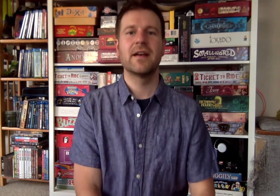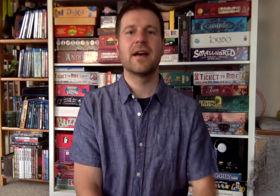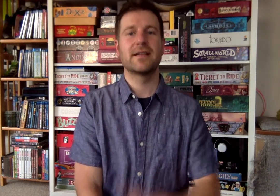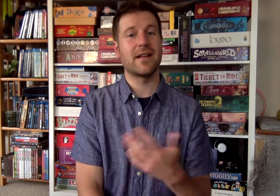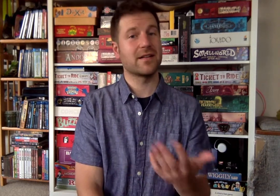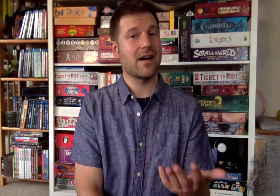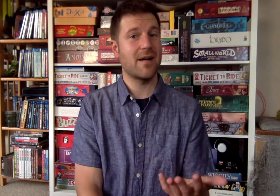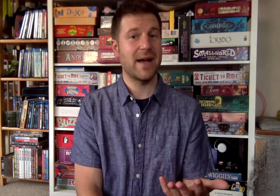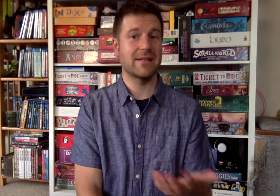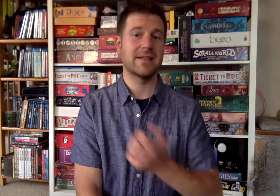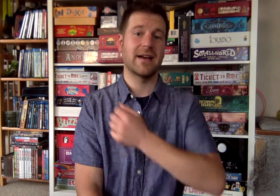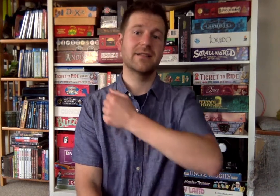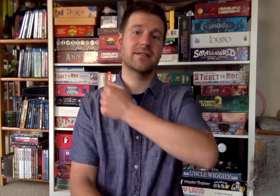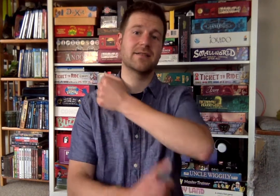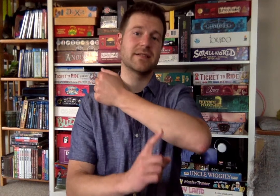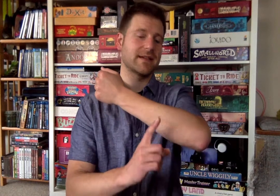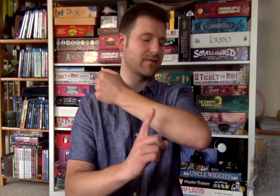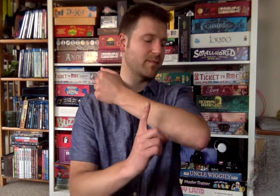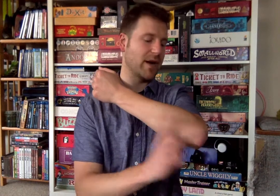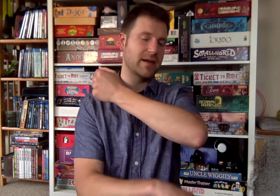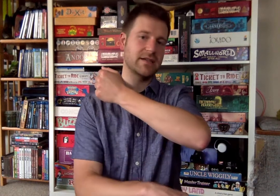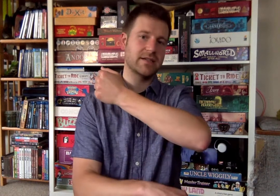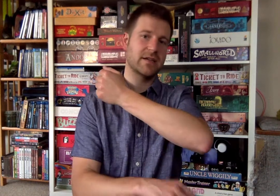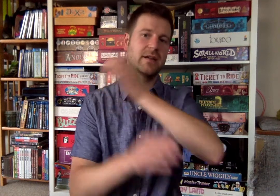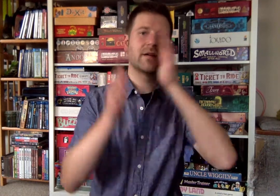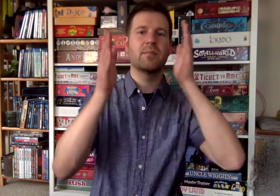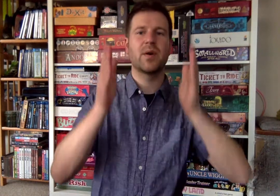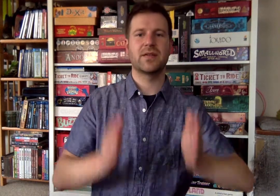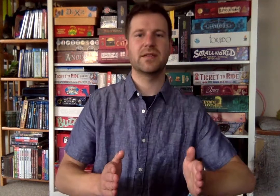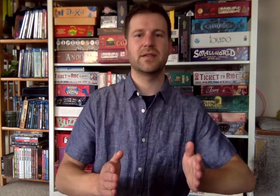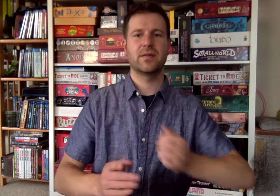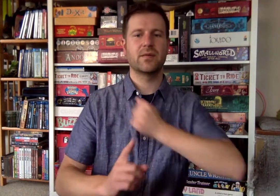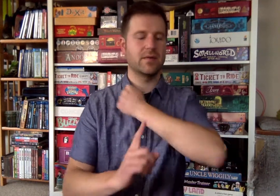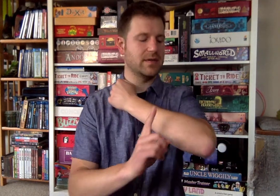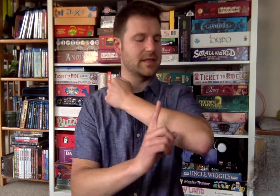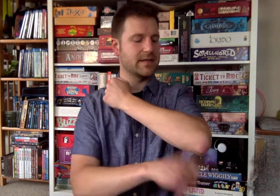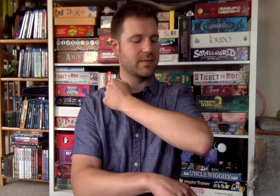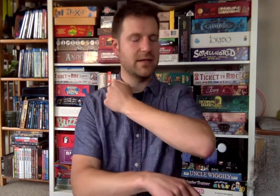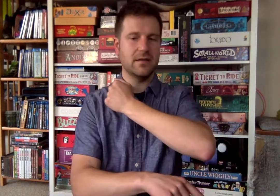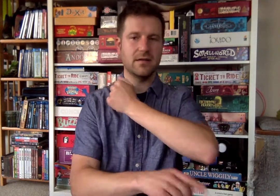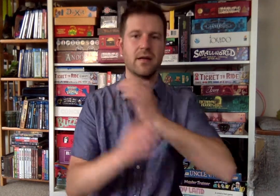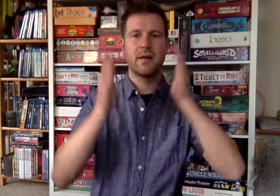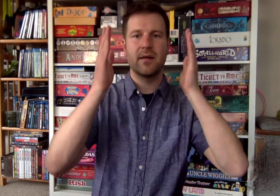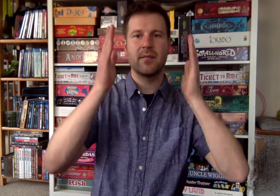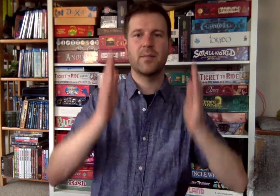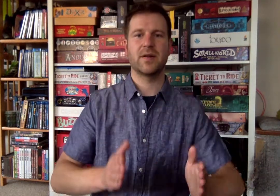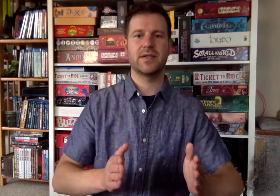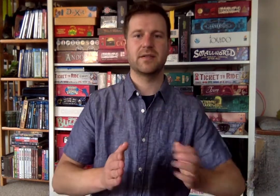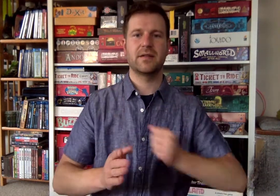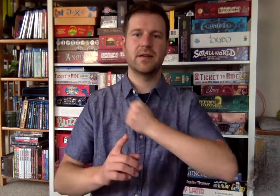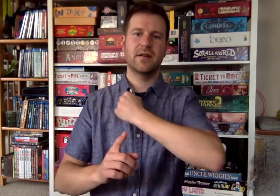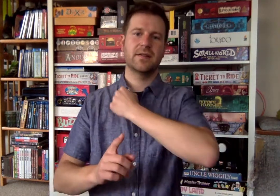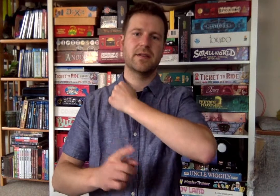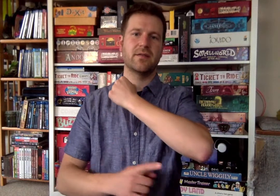That's another compound sign. So it's the sign for punish, person. Discipline, person. So